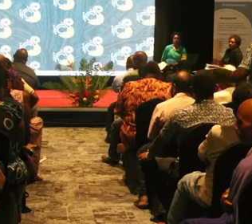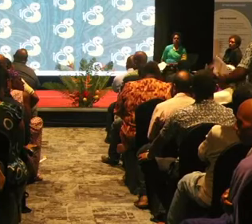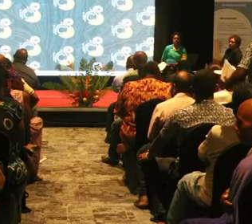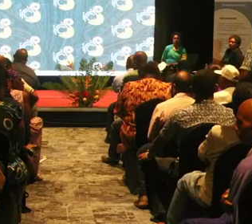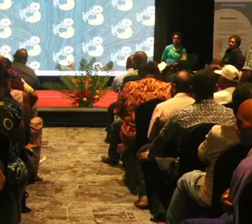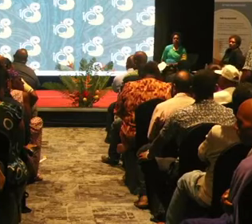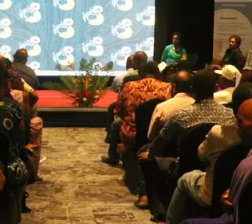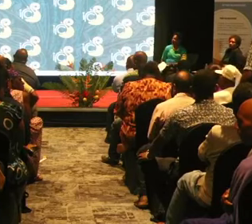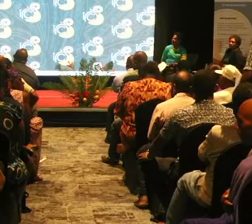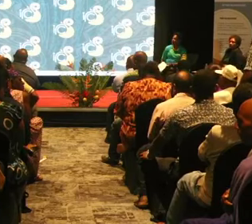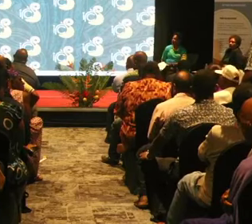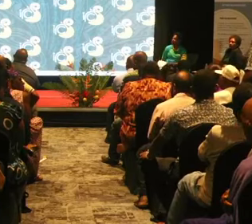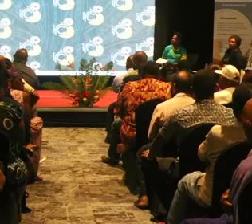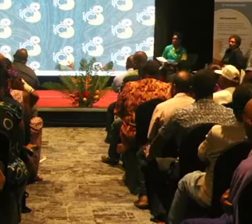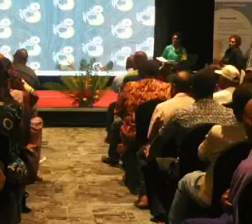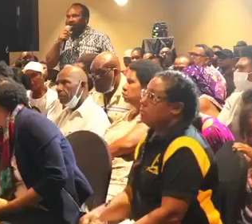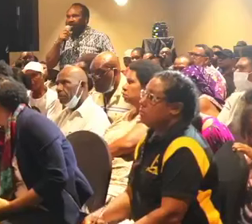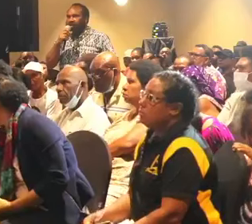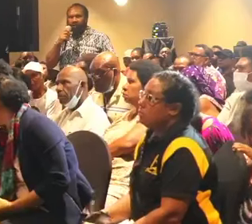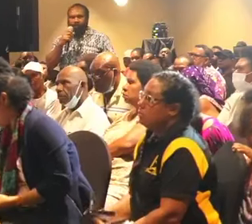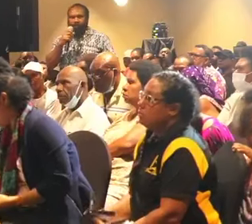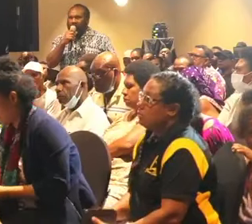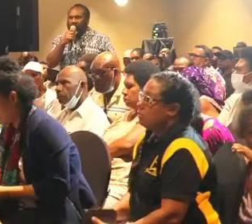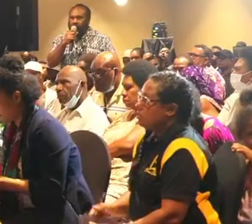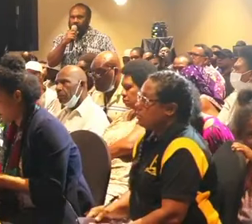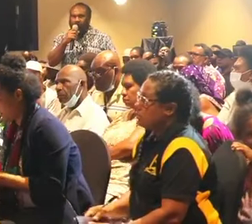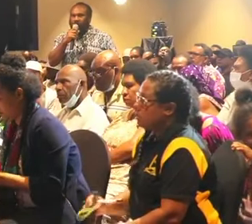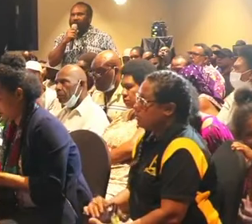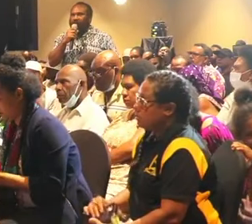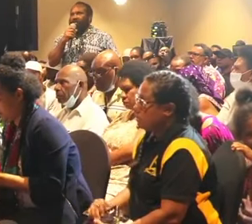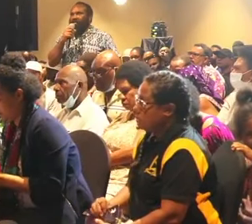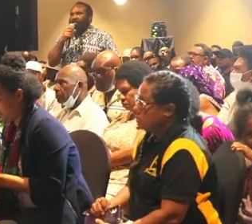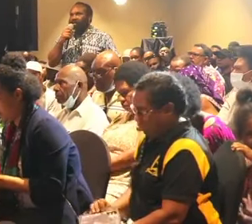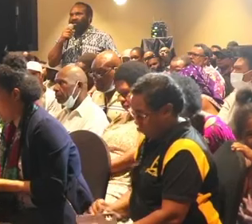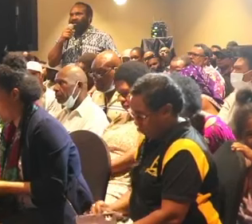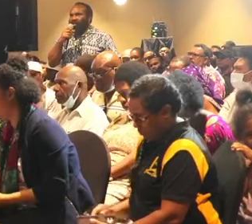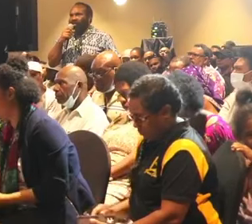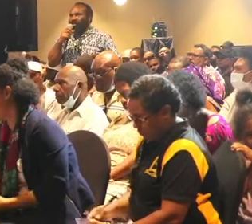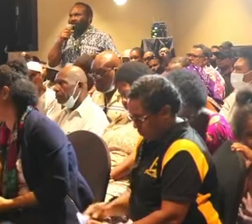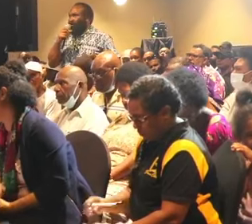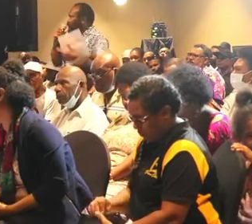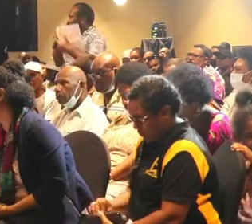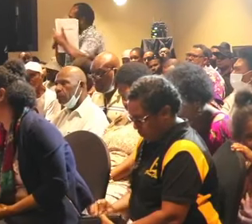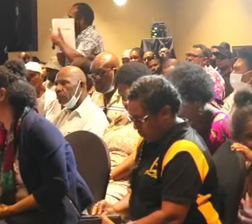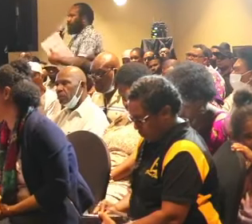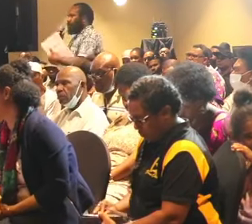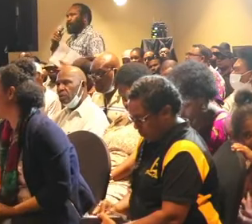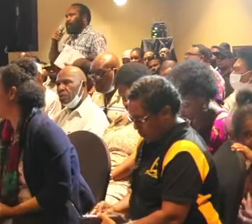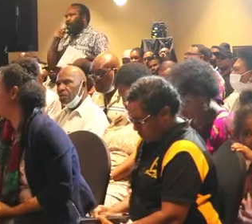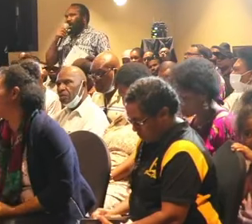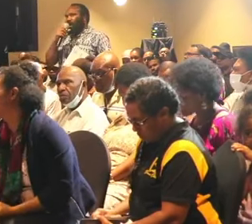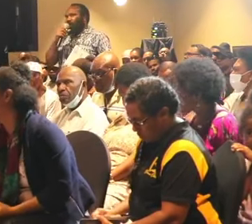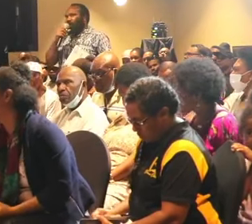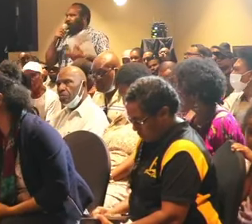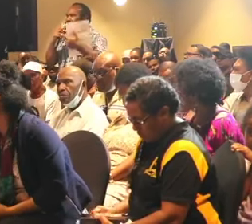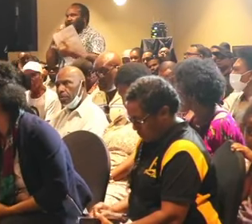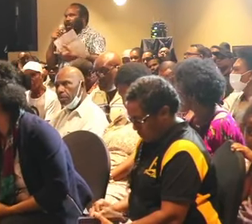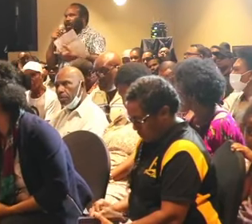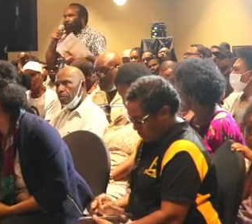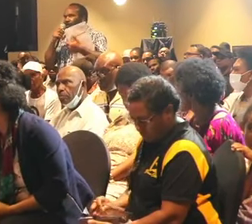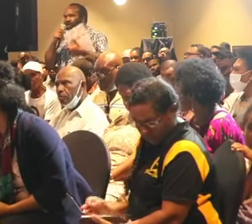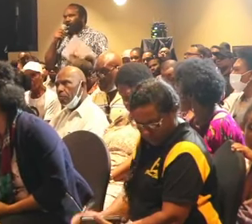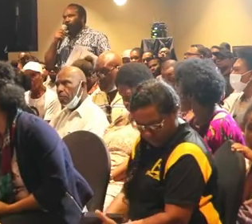no sale lo wanna map mo must be because mi man blo plus so now I must up lo you calling one